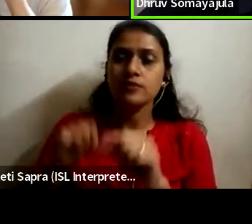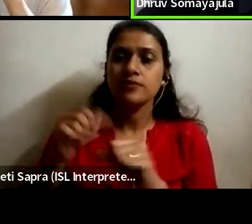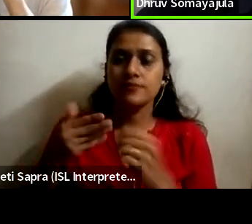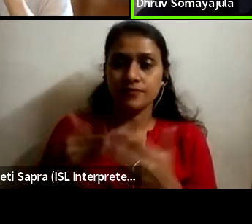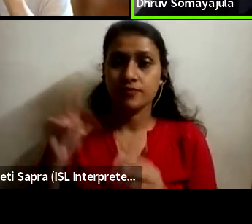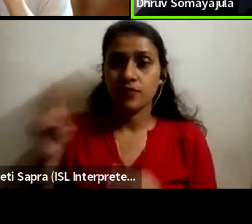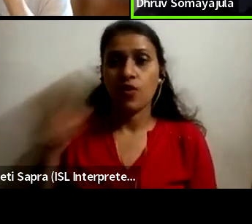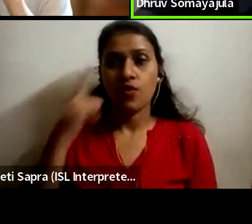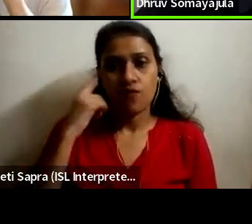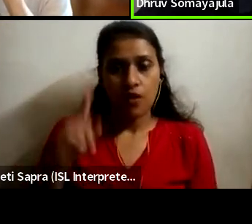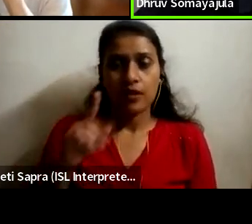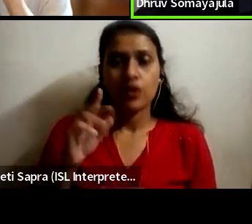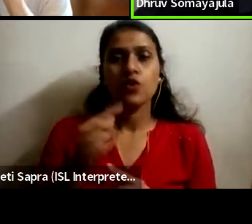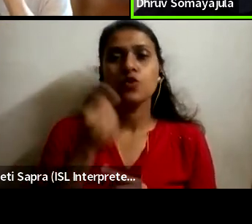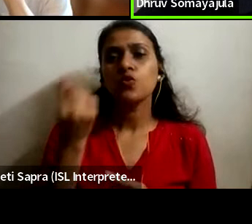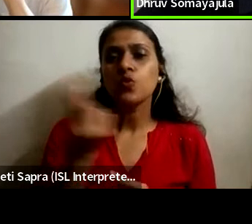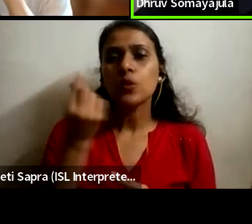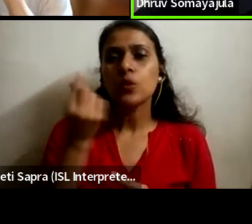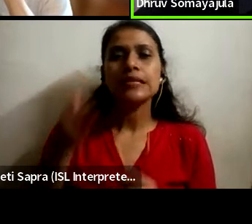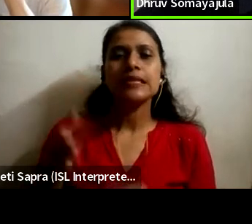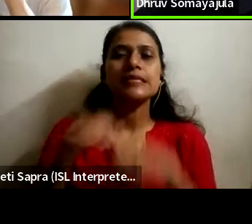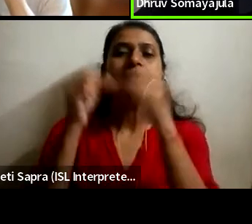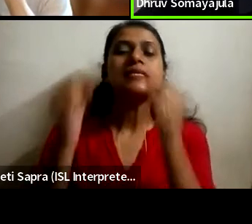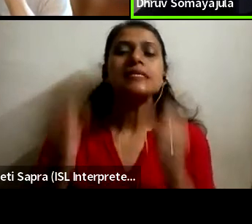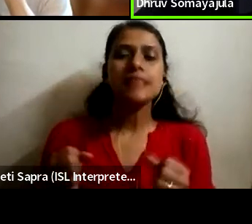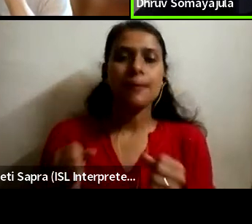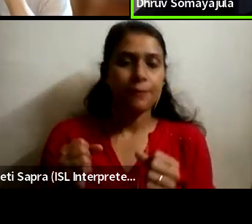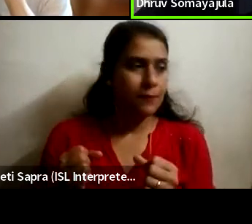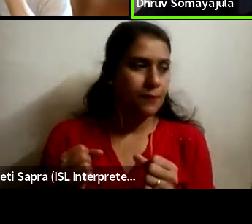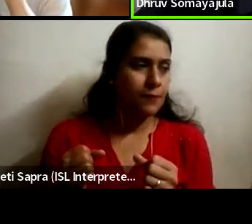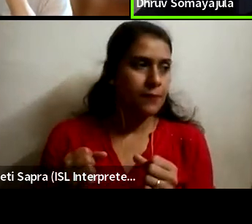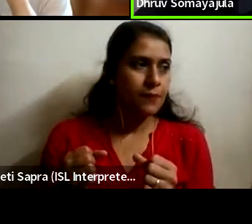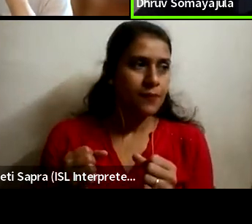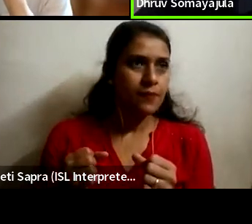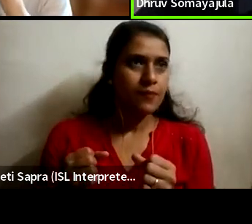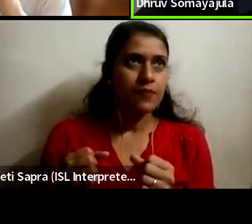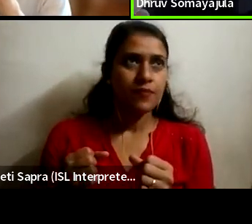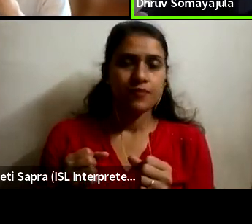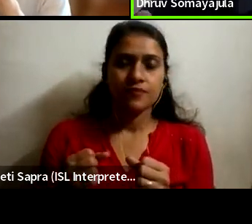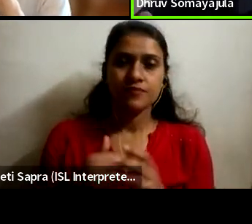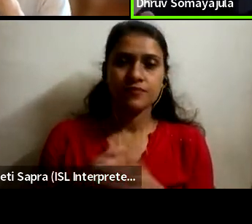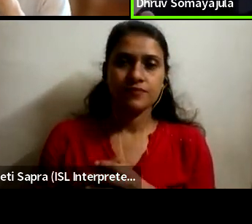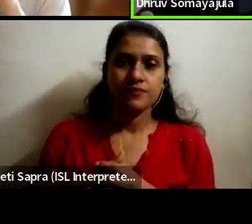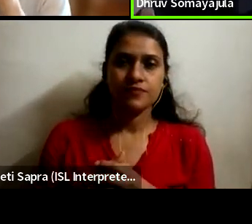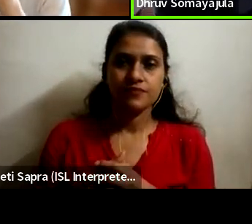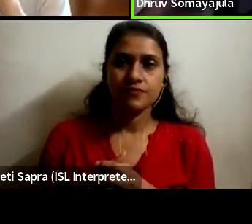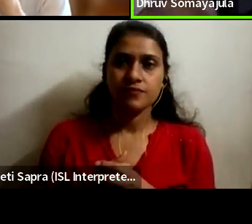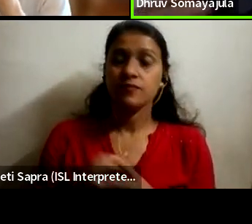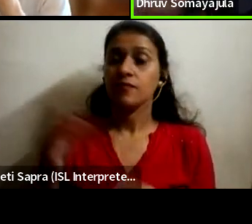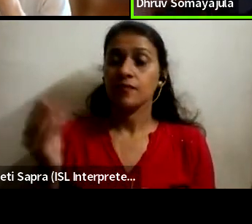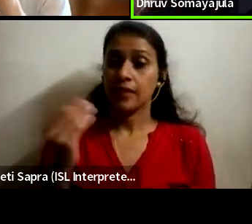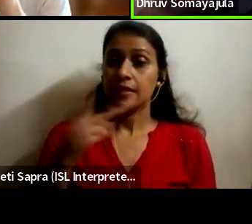people who are going to be using these systems then. So there needs to be a sort of